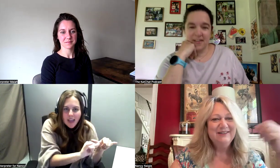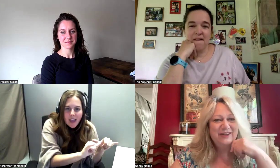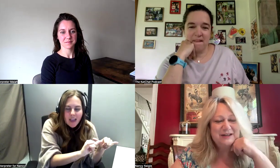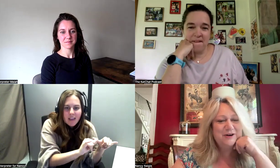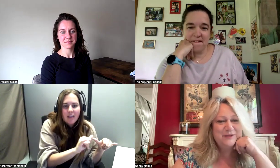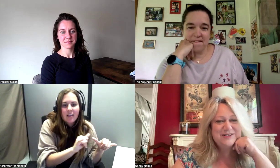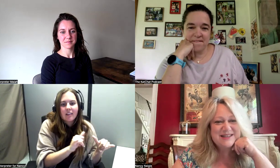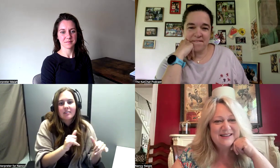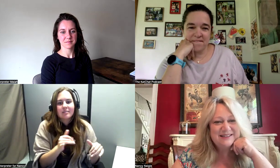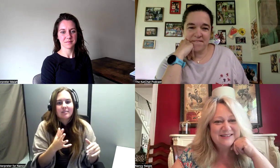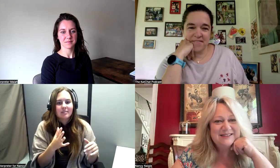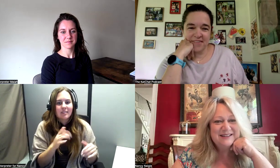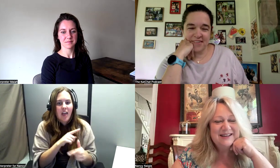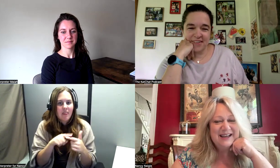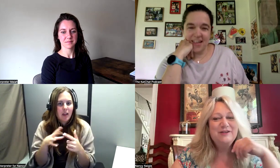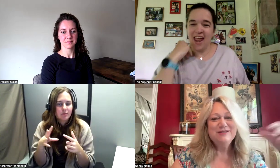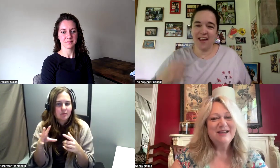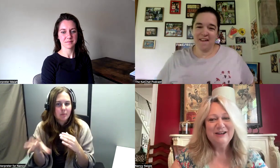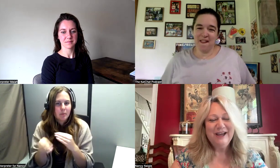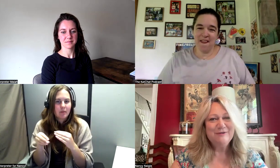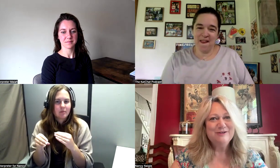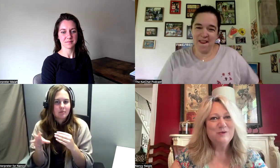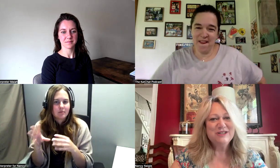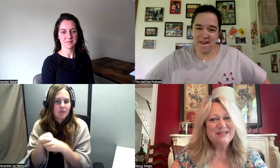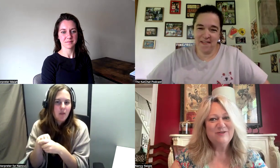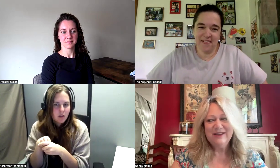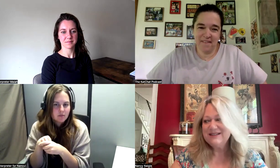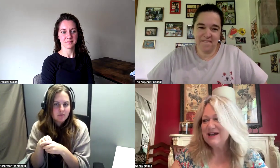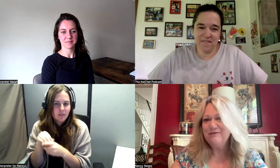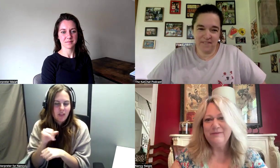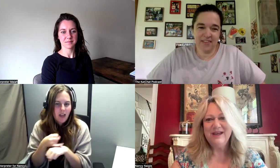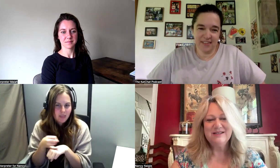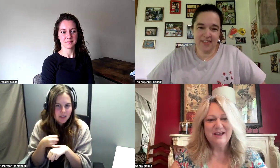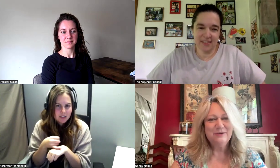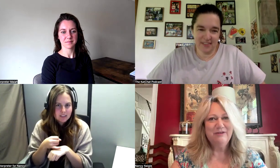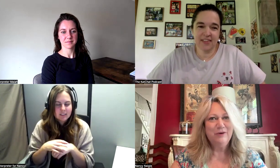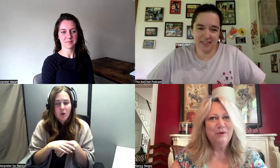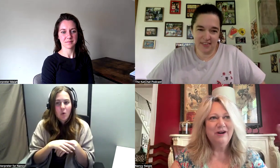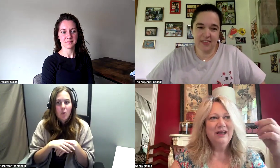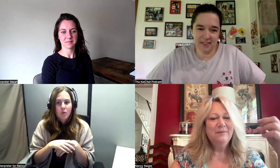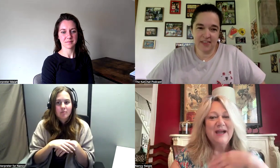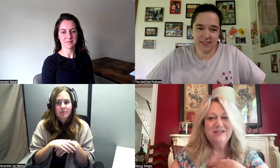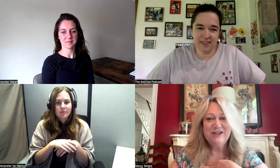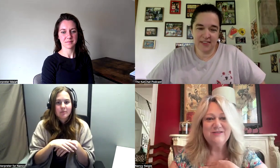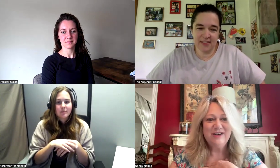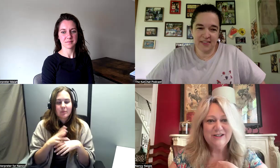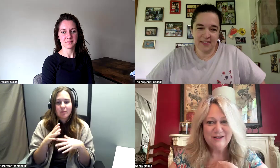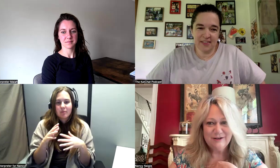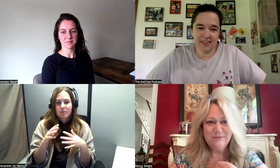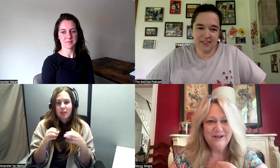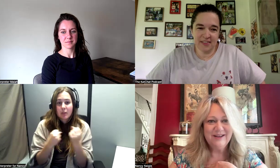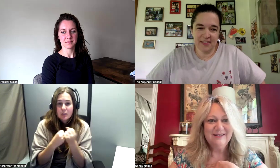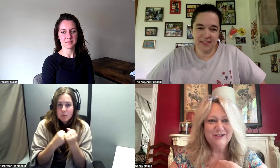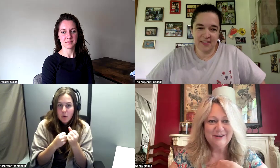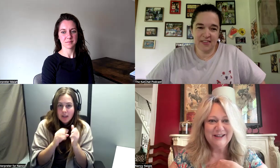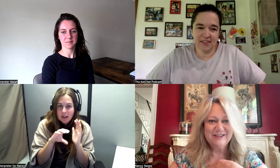really feeling a part of Whelks Island. And those secondary characters were just as fun this time for me until the way forward. I just finished the